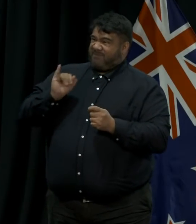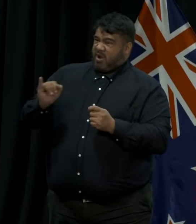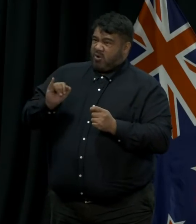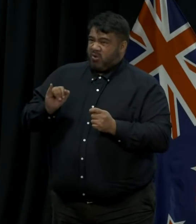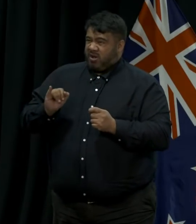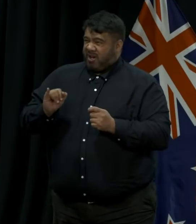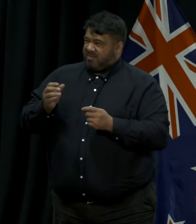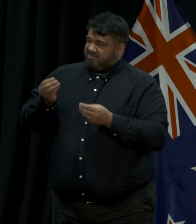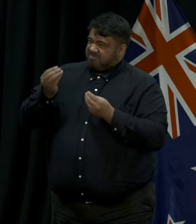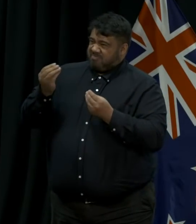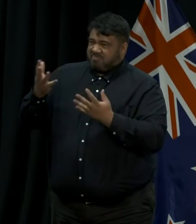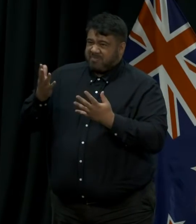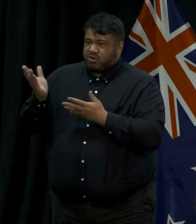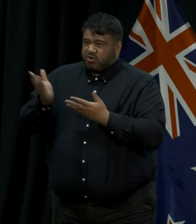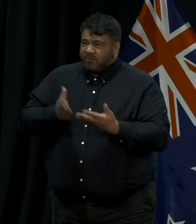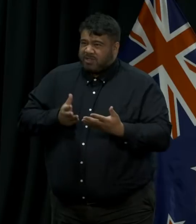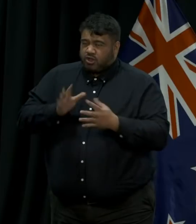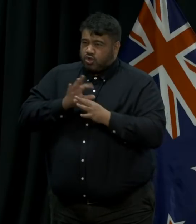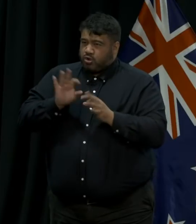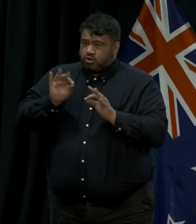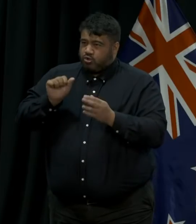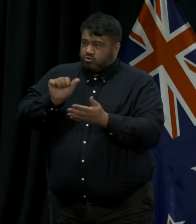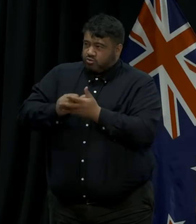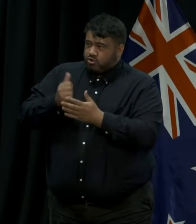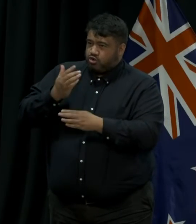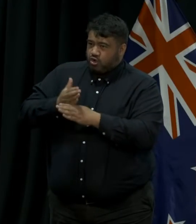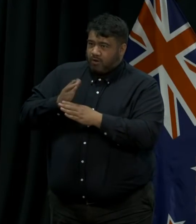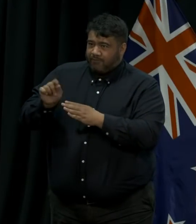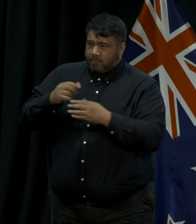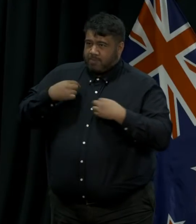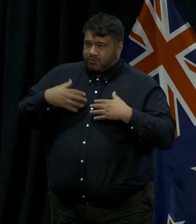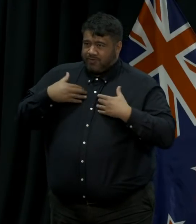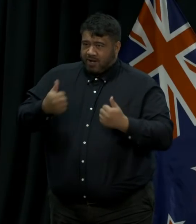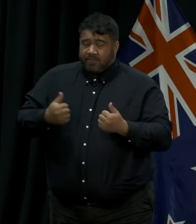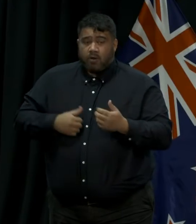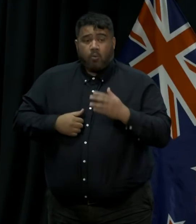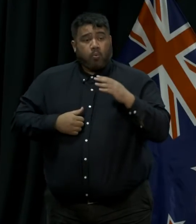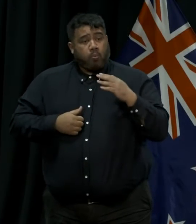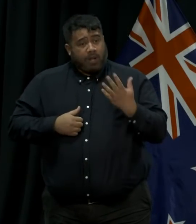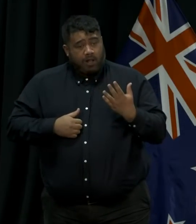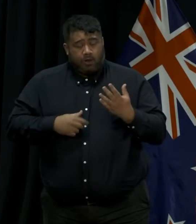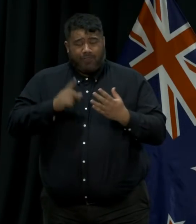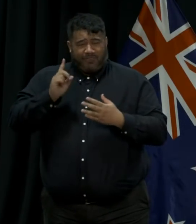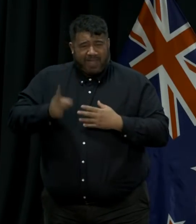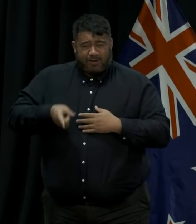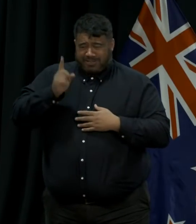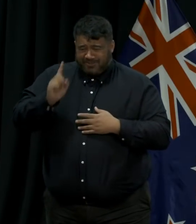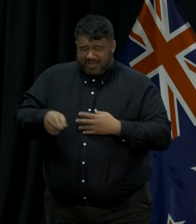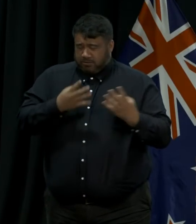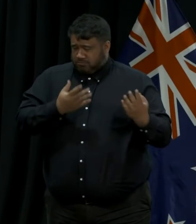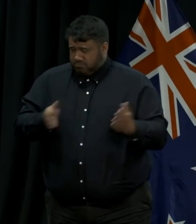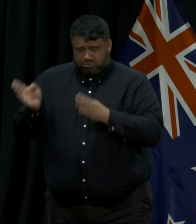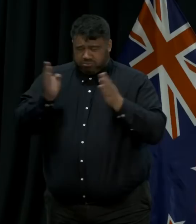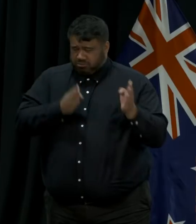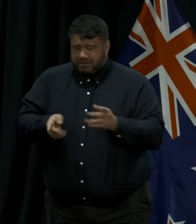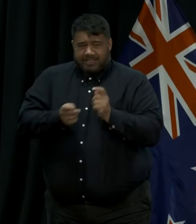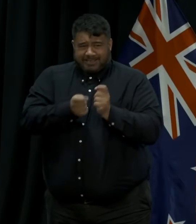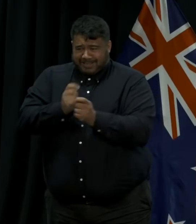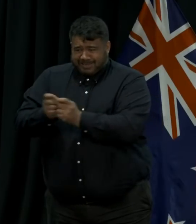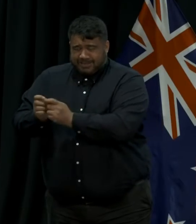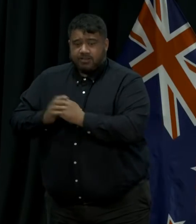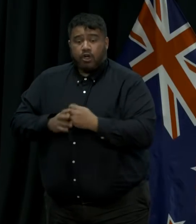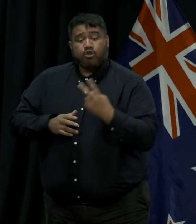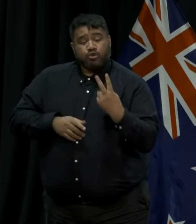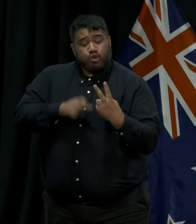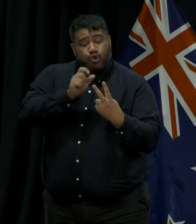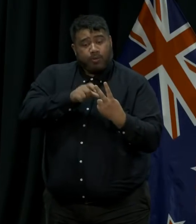ability to undertake thousands of tests. We were advised that not one but two tests were taking place of those who were in managed facilities,